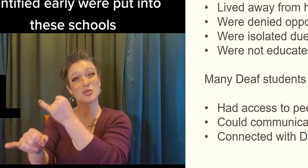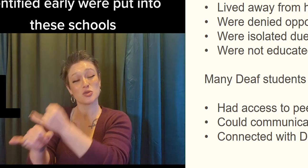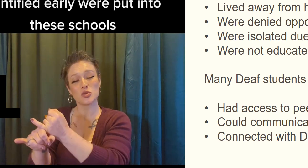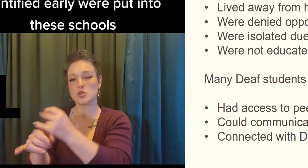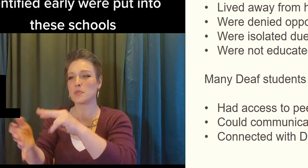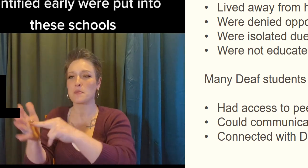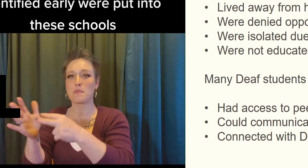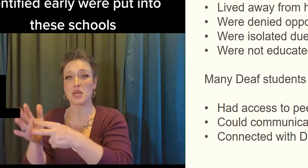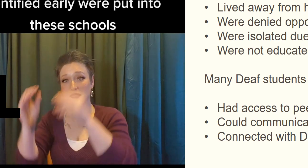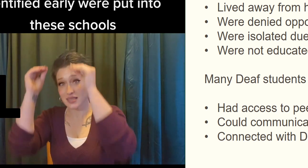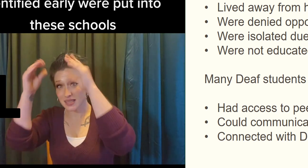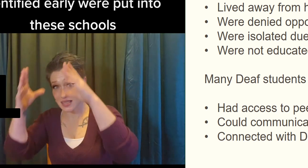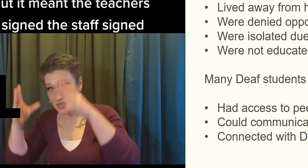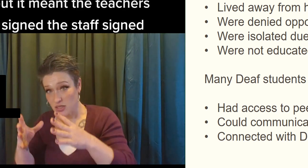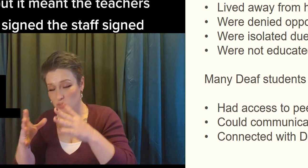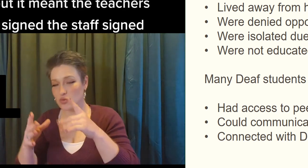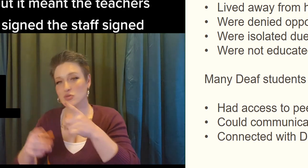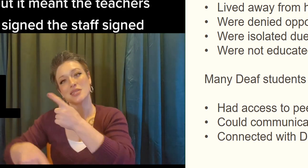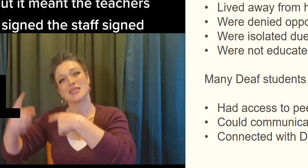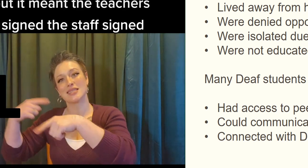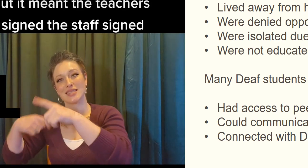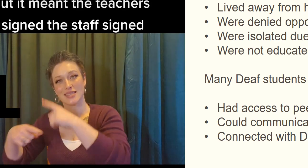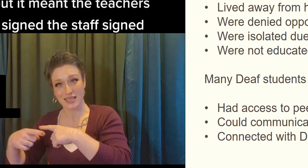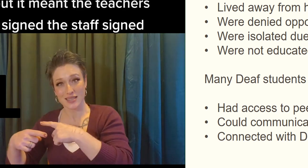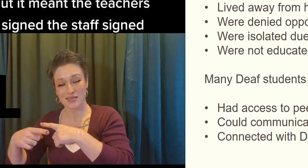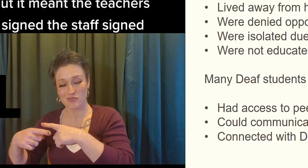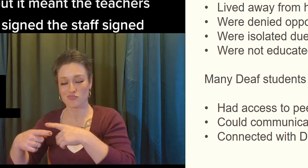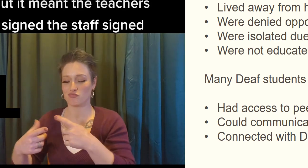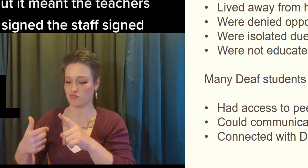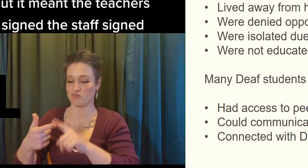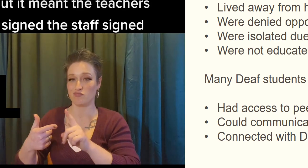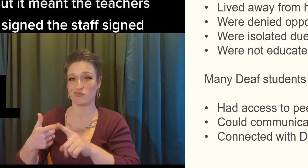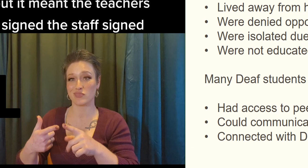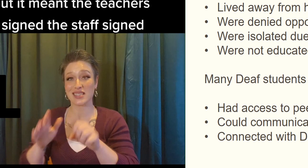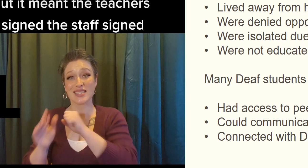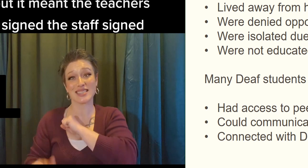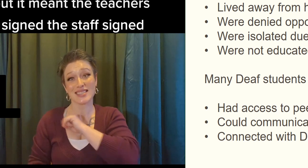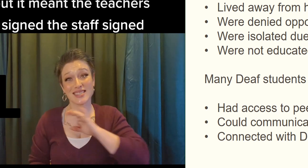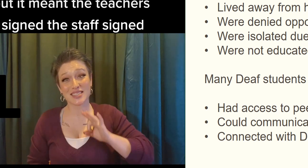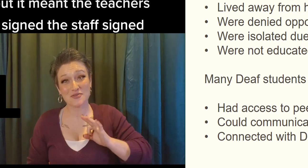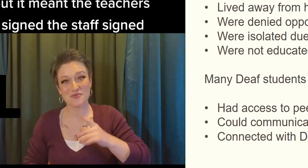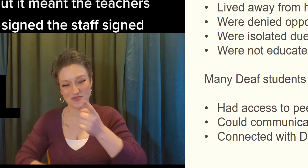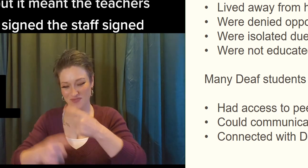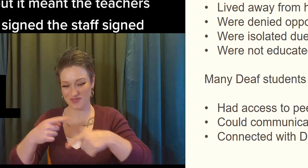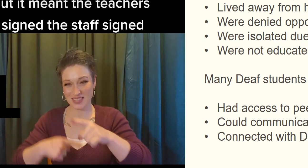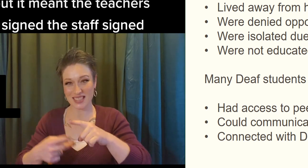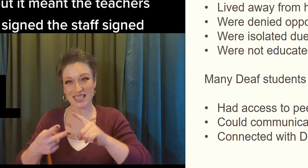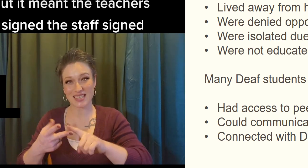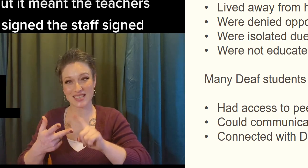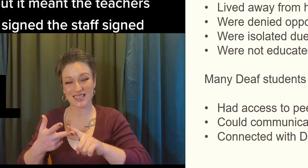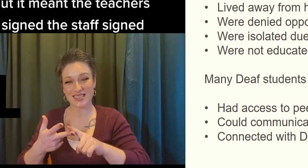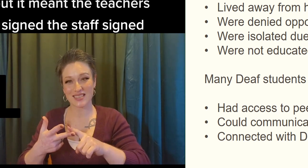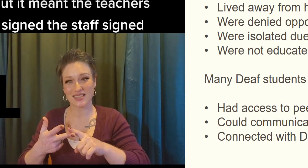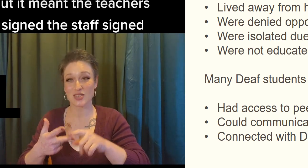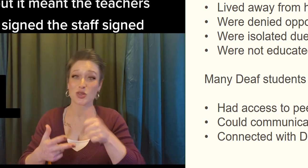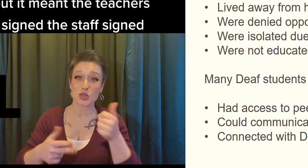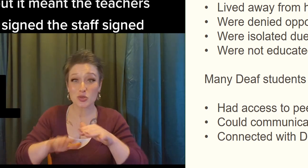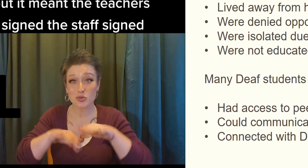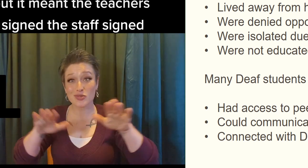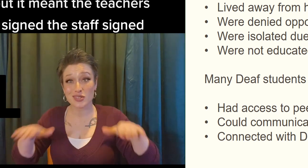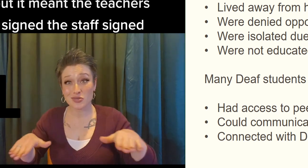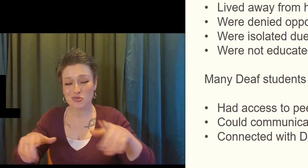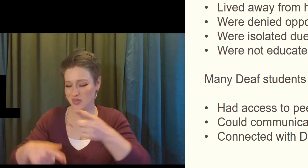were put into these schools. And yes, it was an institution, but it meant the teachers signed. The staff